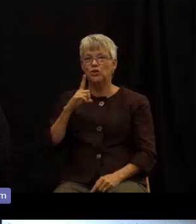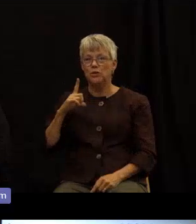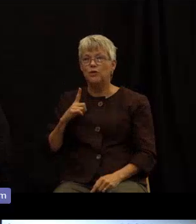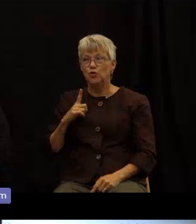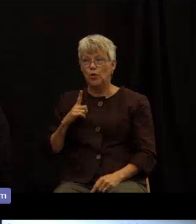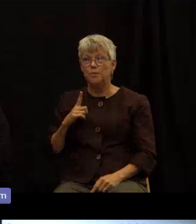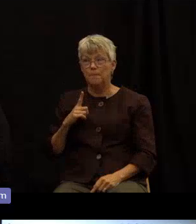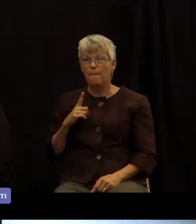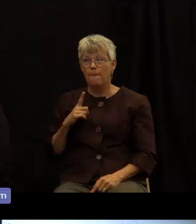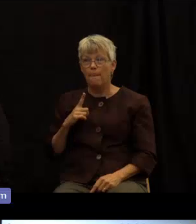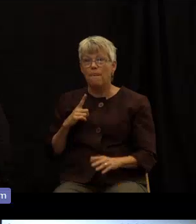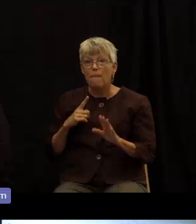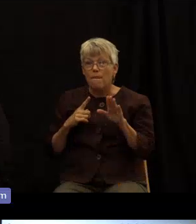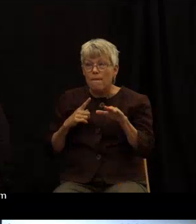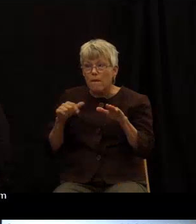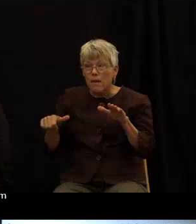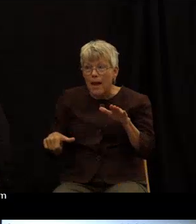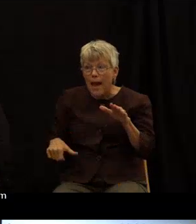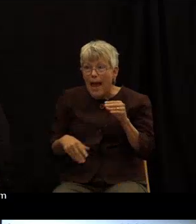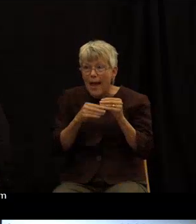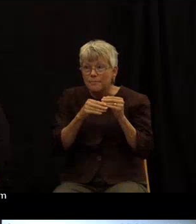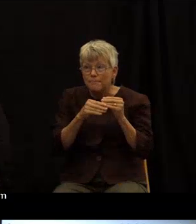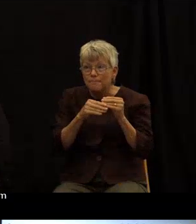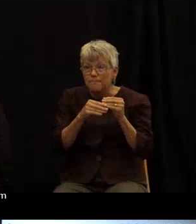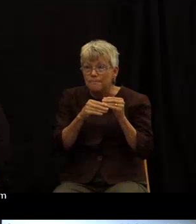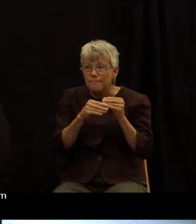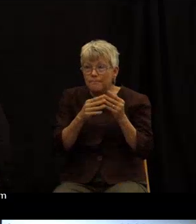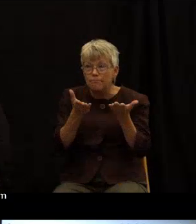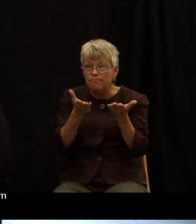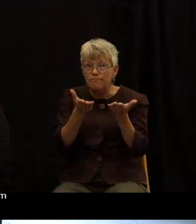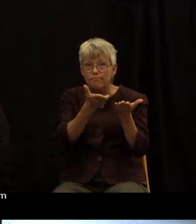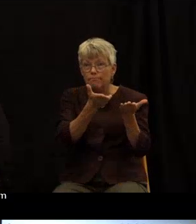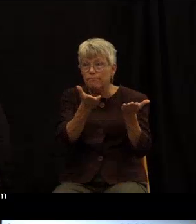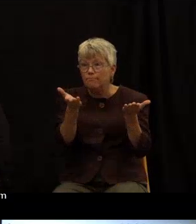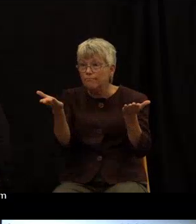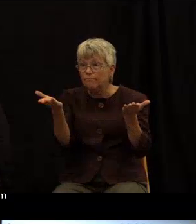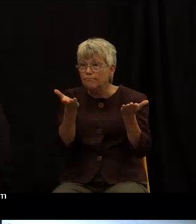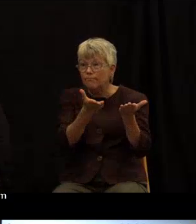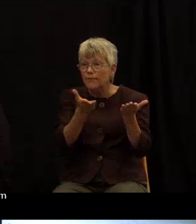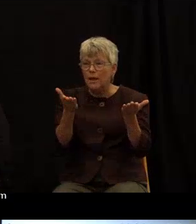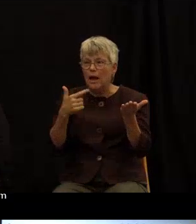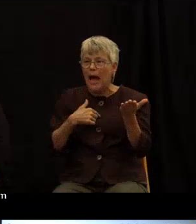Okay, does anybody have anything else they want to bring up at this time? I'll get off my soapbox.